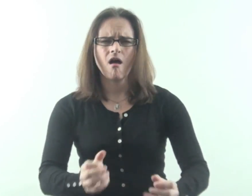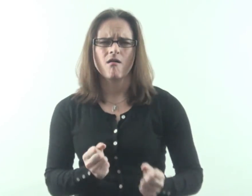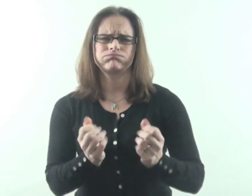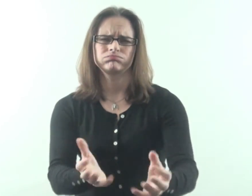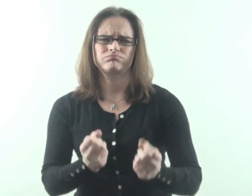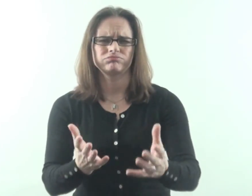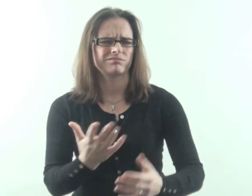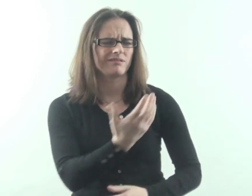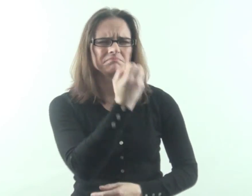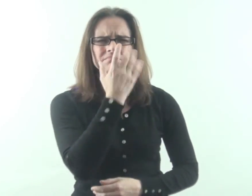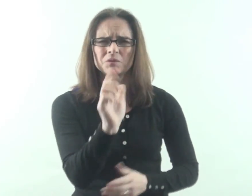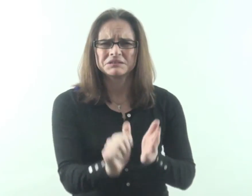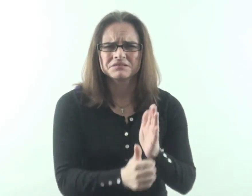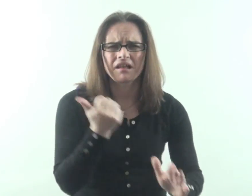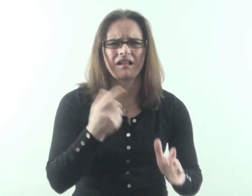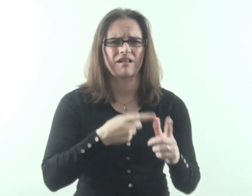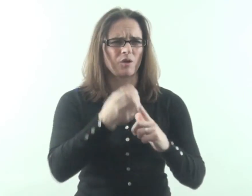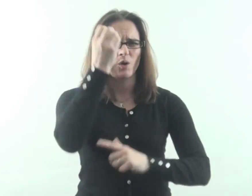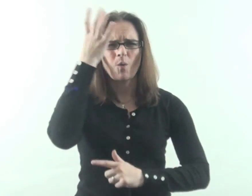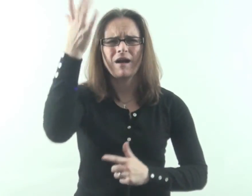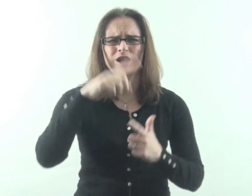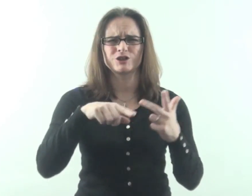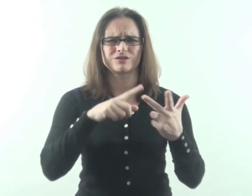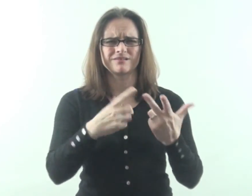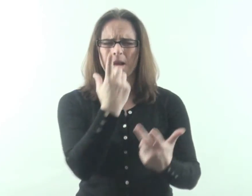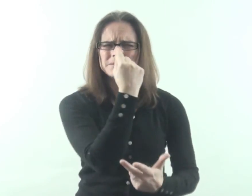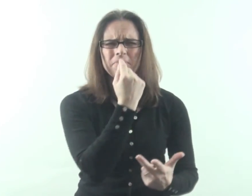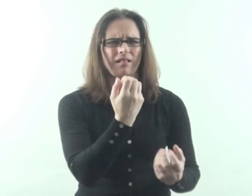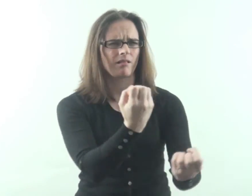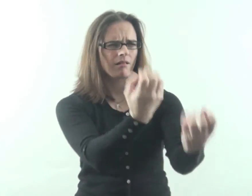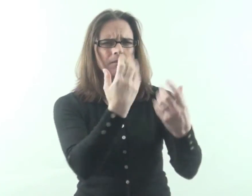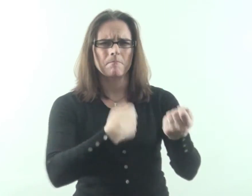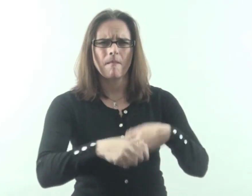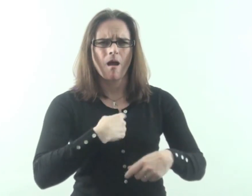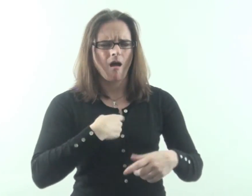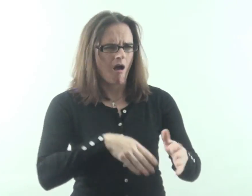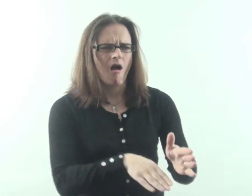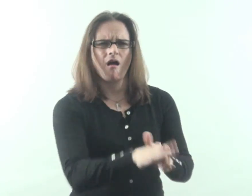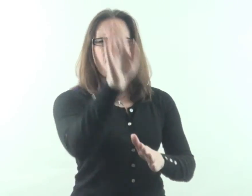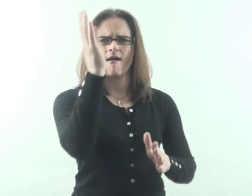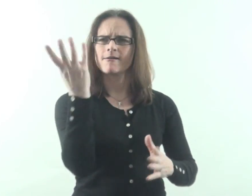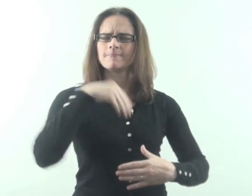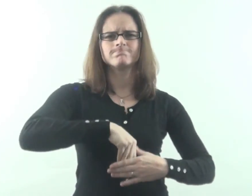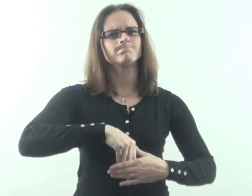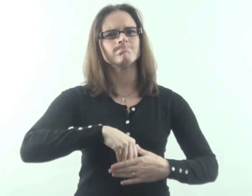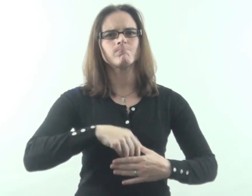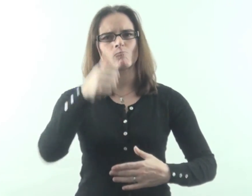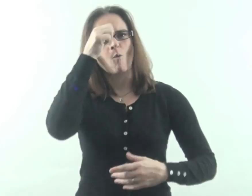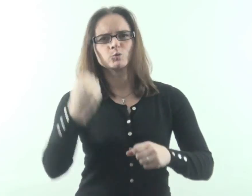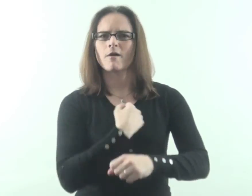amazing skills in production. There was extremely talented and knowledgeable and capable interpreters. They